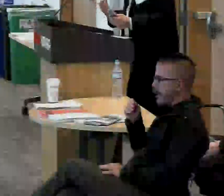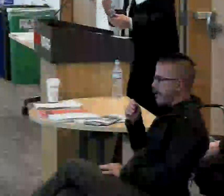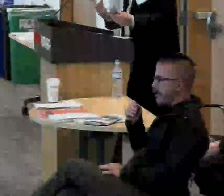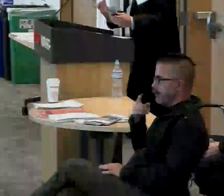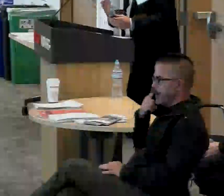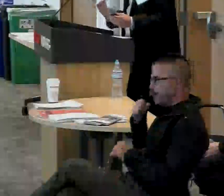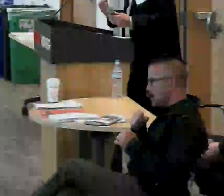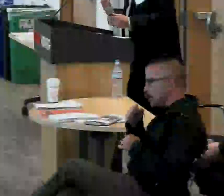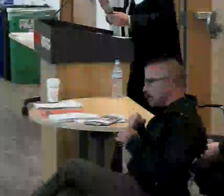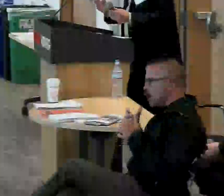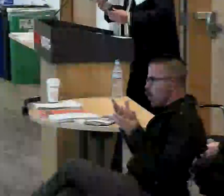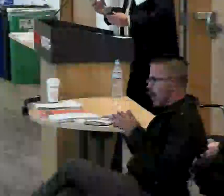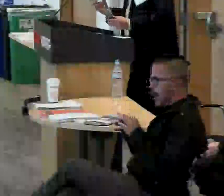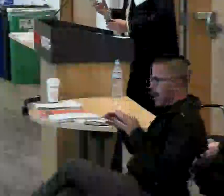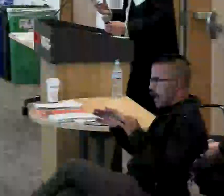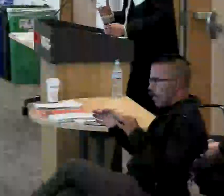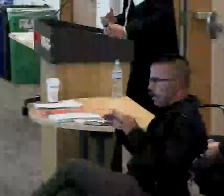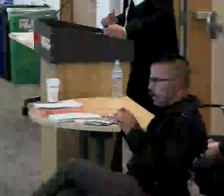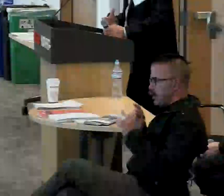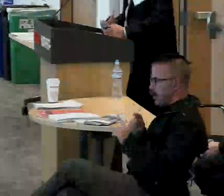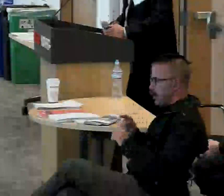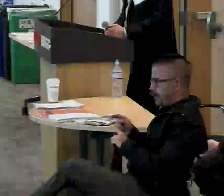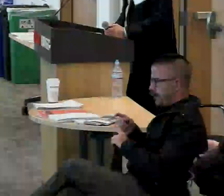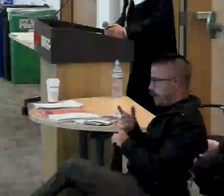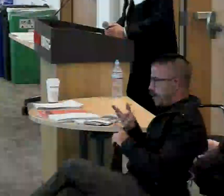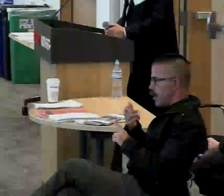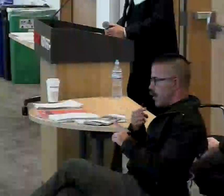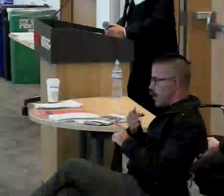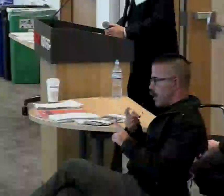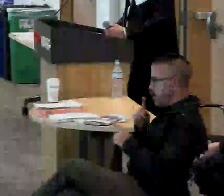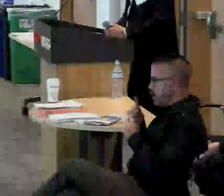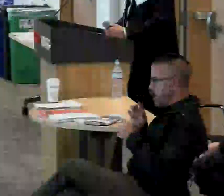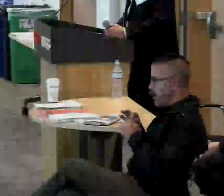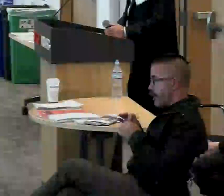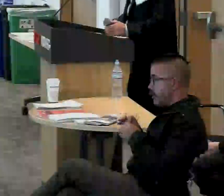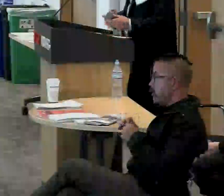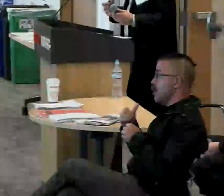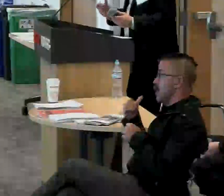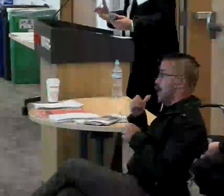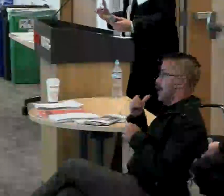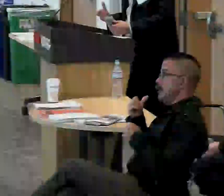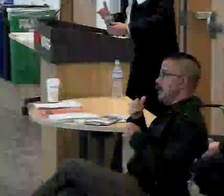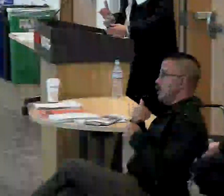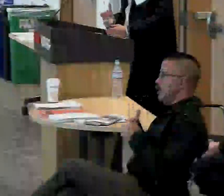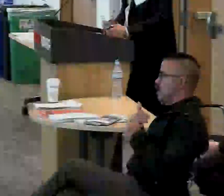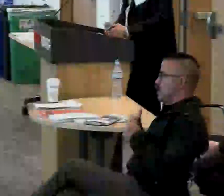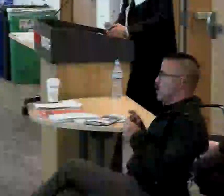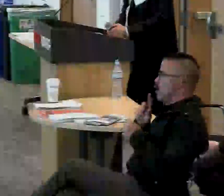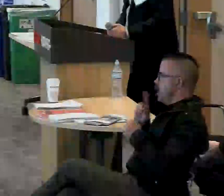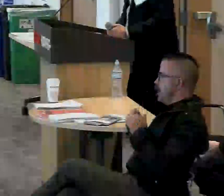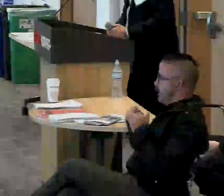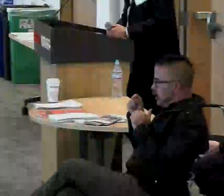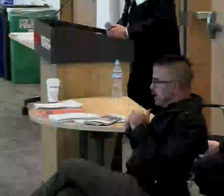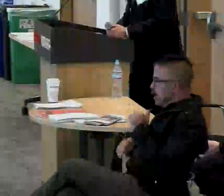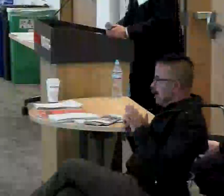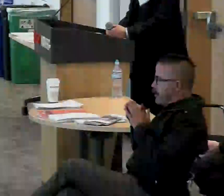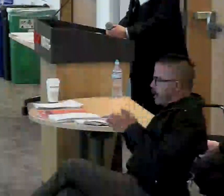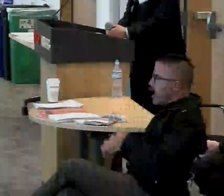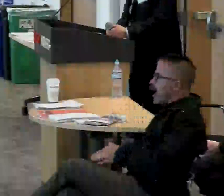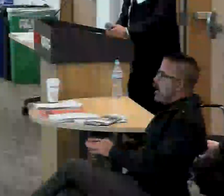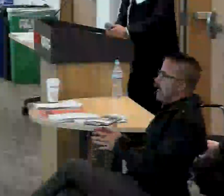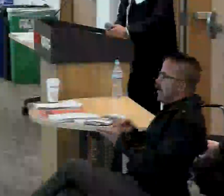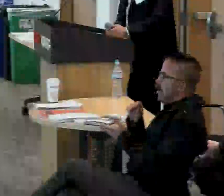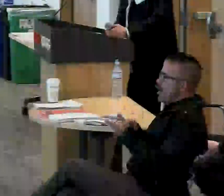what's the language and specifically what we're talking about here. So it's definitely been like a really deep dive learning experience in different areas